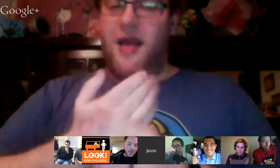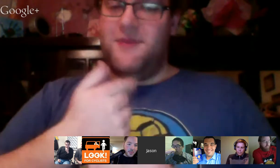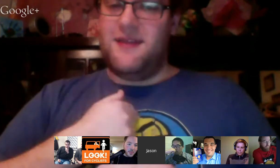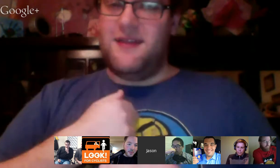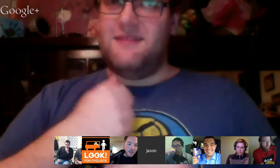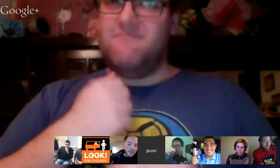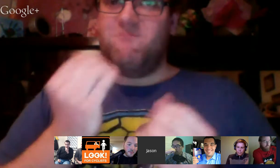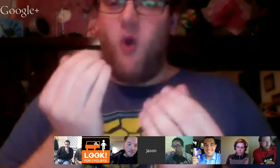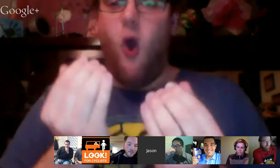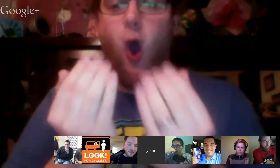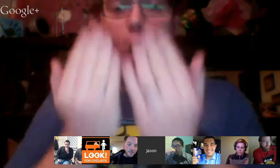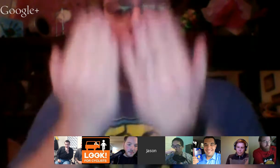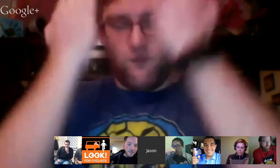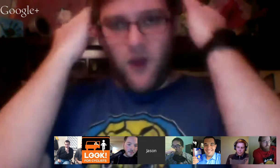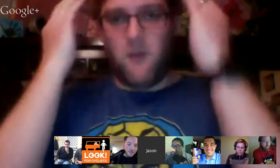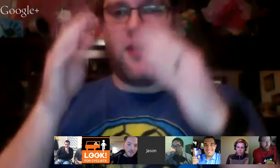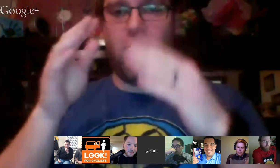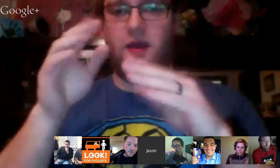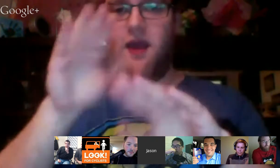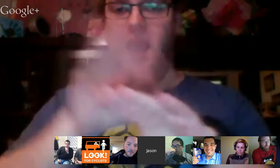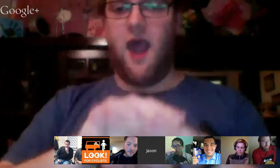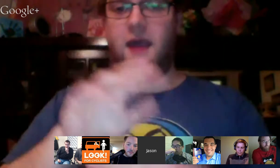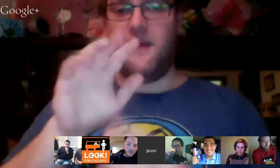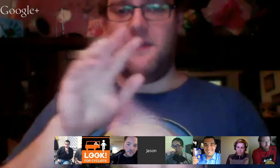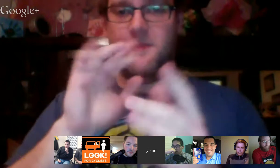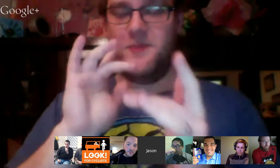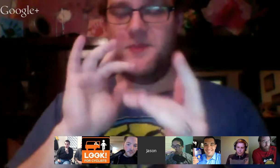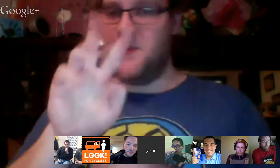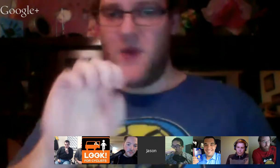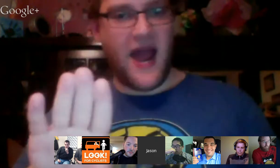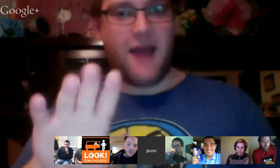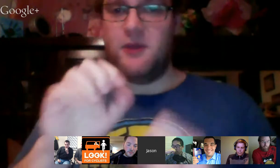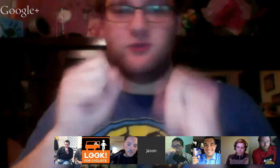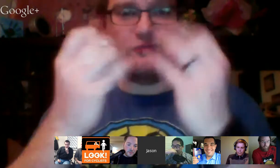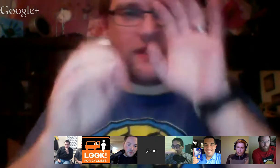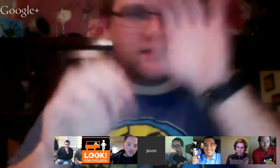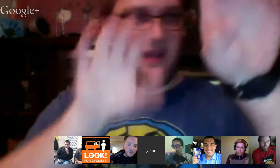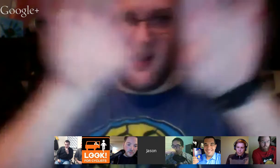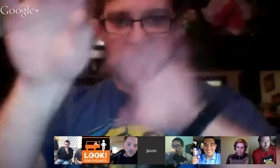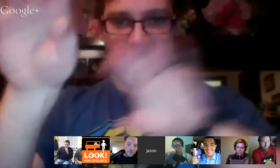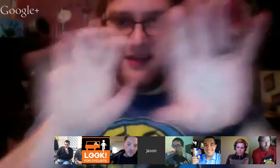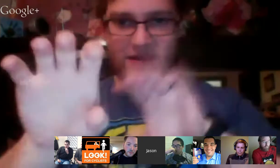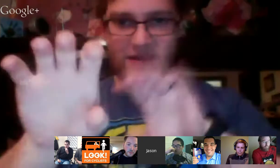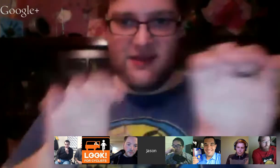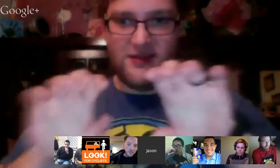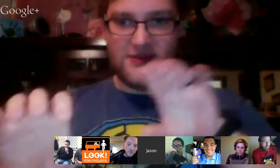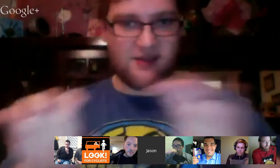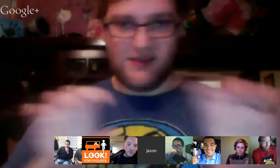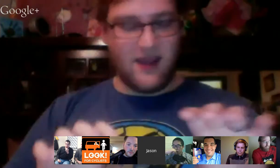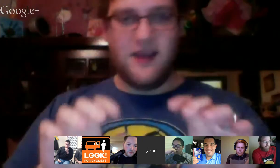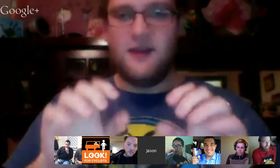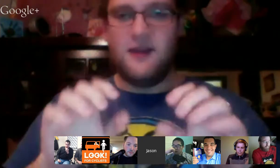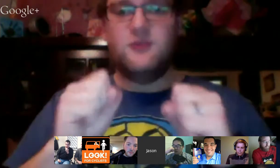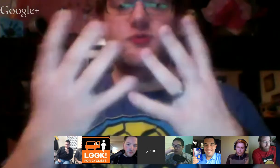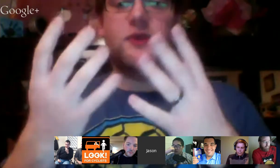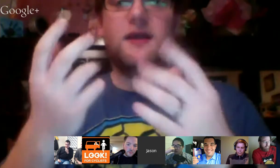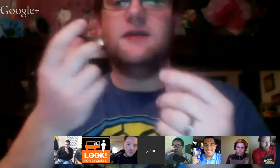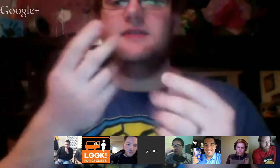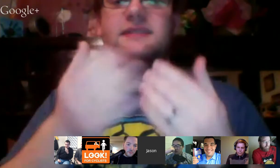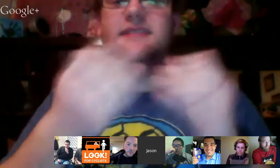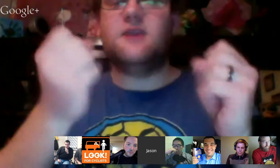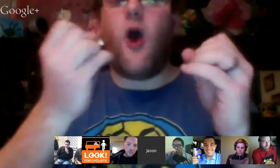I see it from both. So a lot of that information will overwhelm me on the web because there's pictures all over the